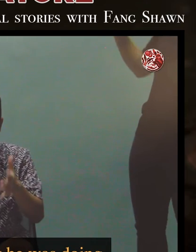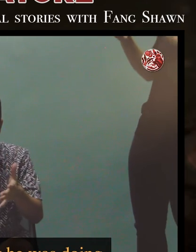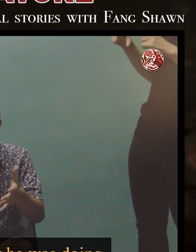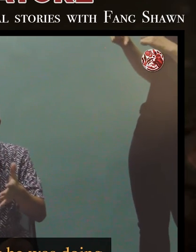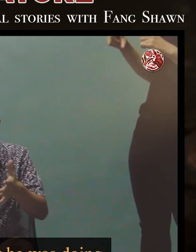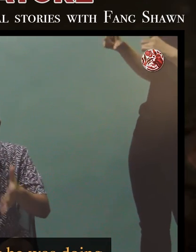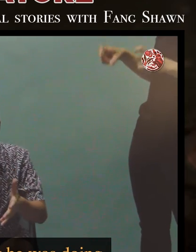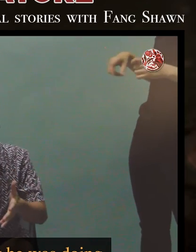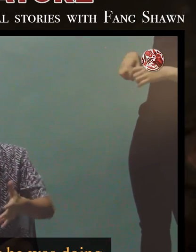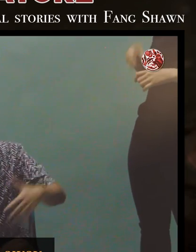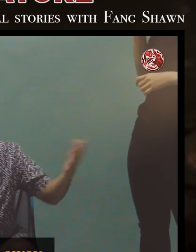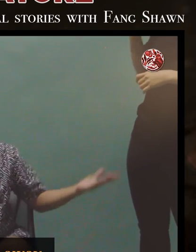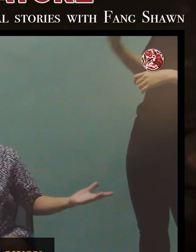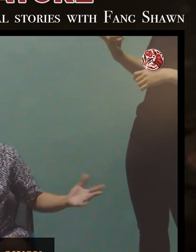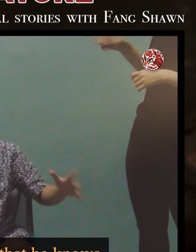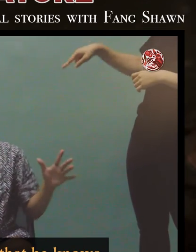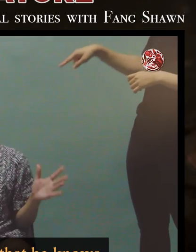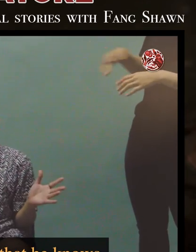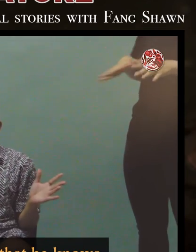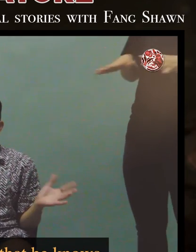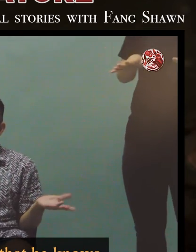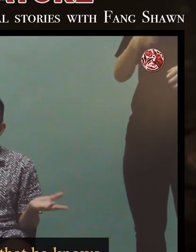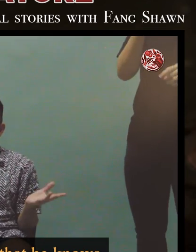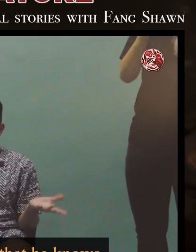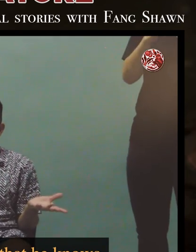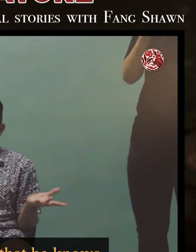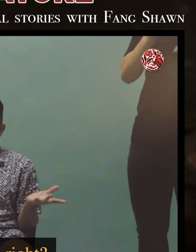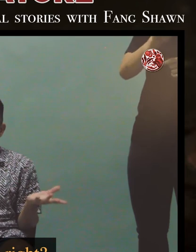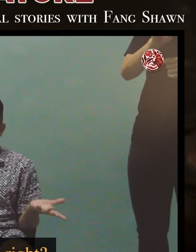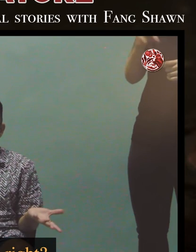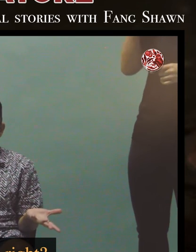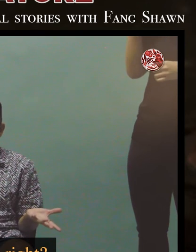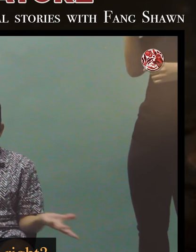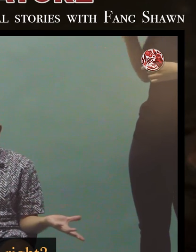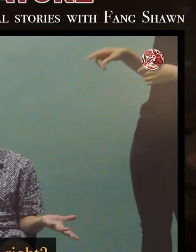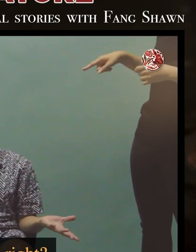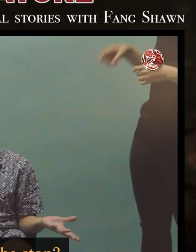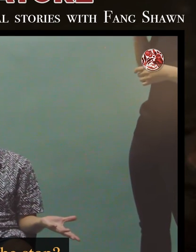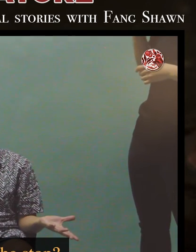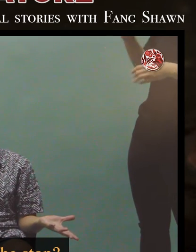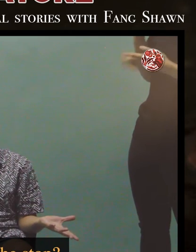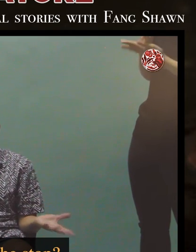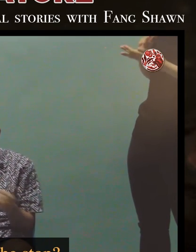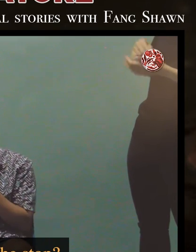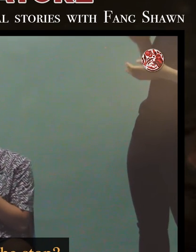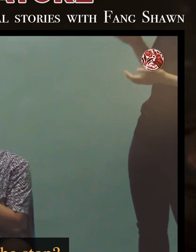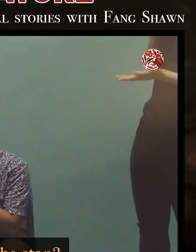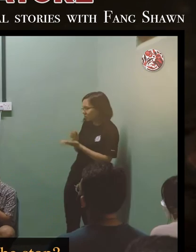he stopped doing what he was doing and he walked away. So this clearly means that he knows that it's wrong, right? Or else why did he